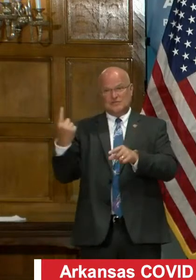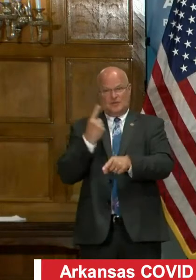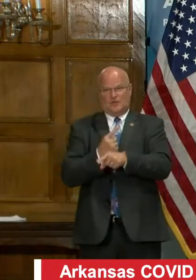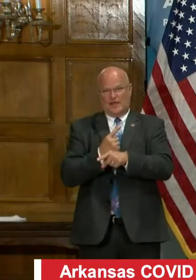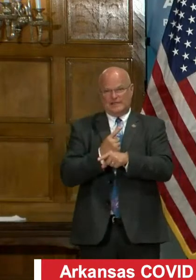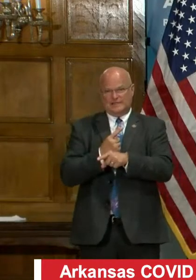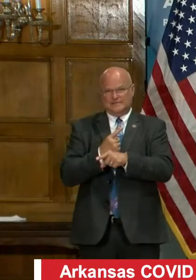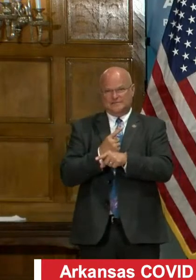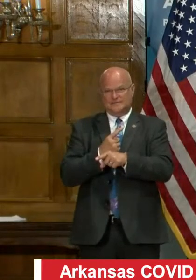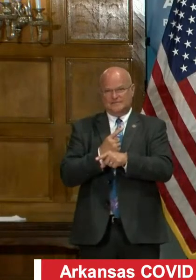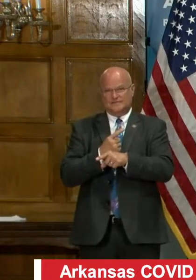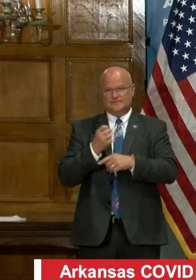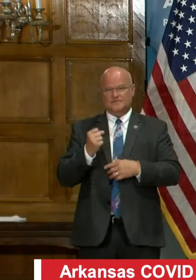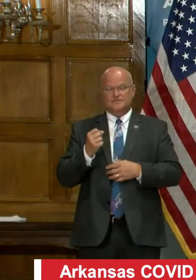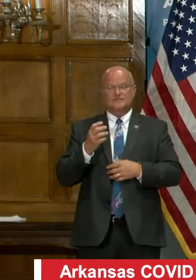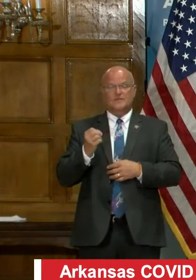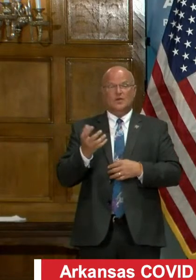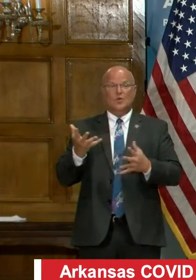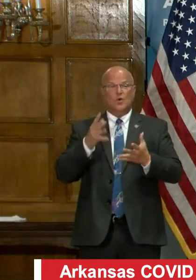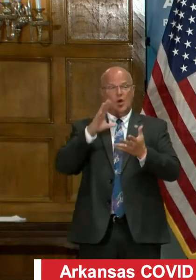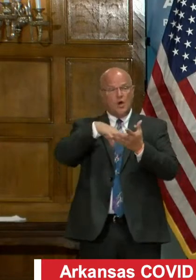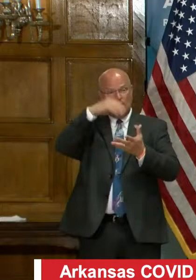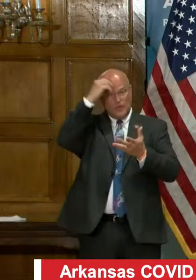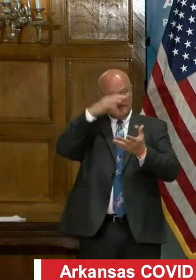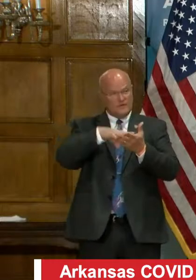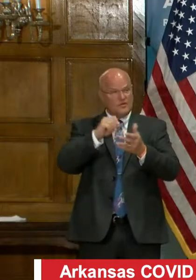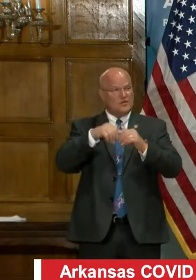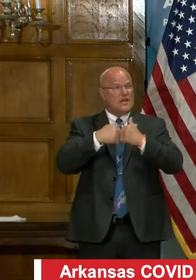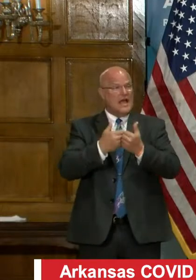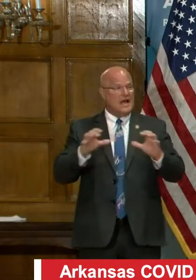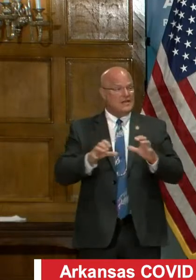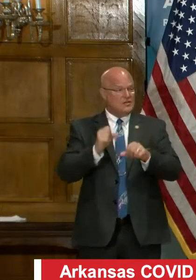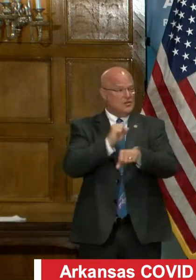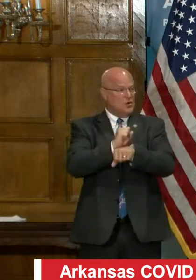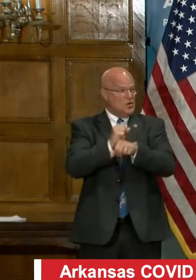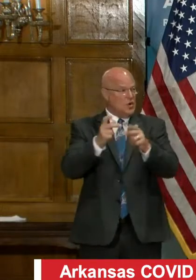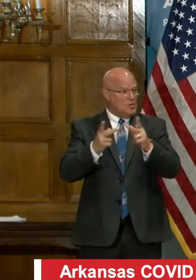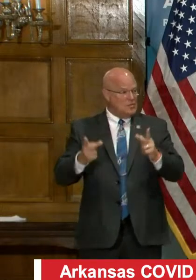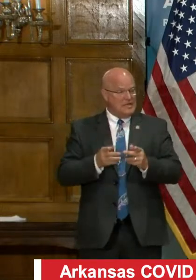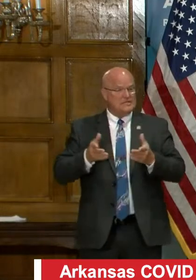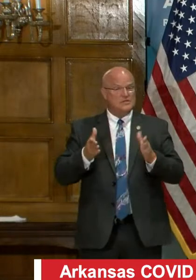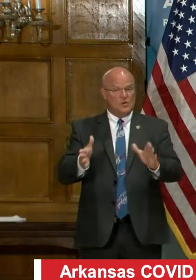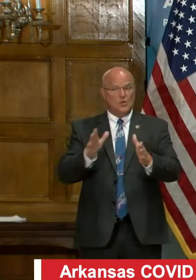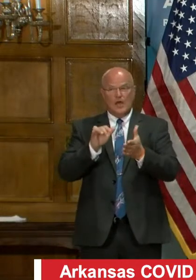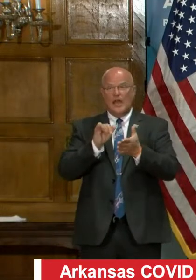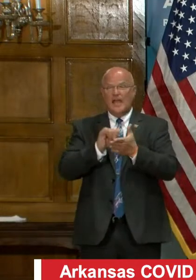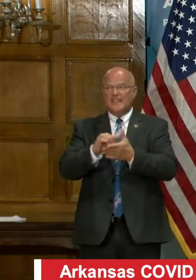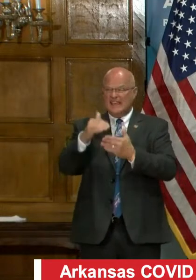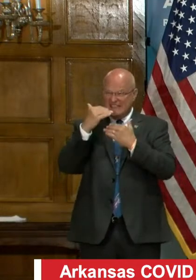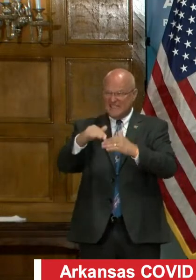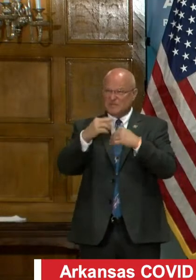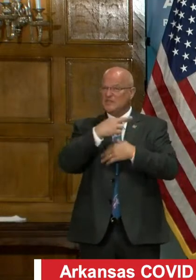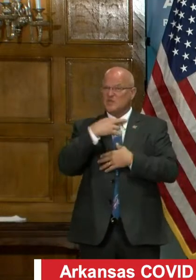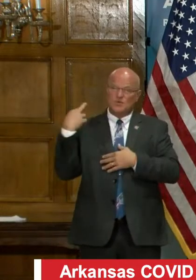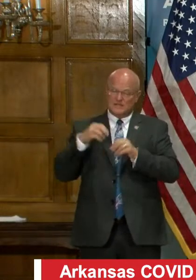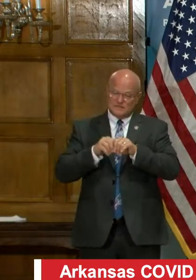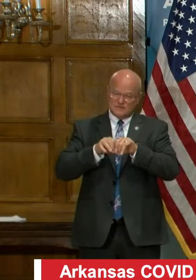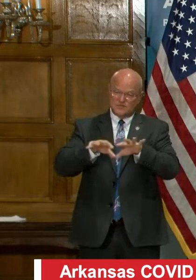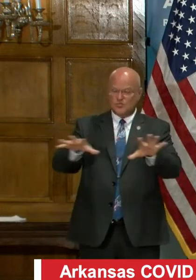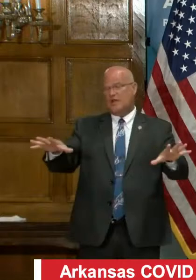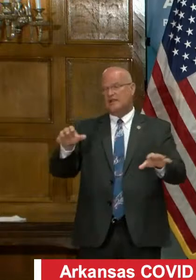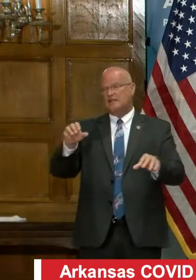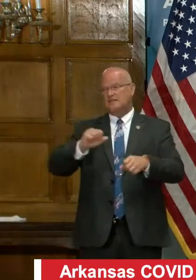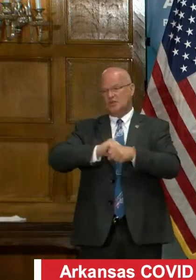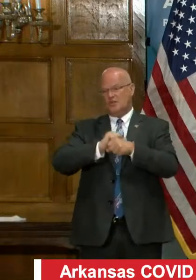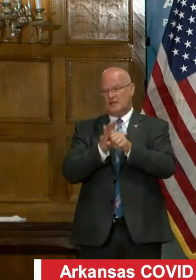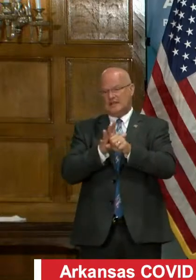something right. So what we've learned is how to do workplaces in a way that limits the risk of spread of